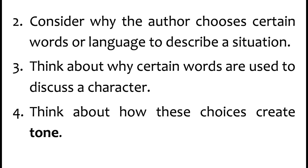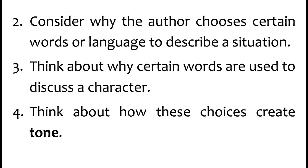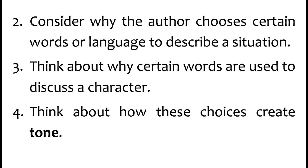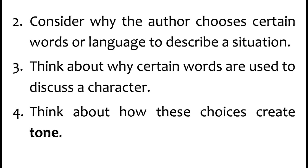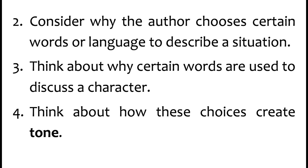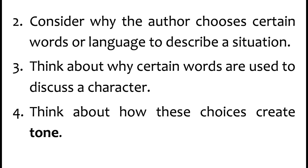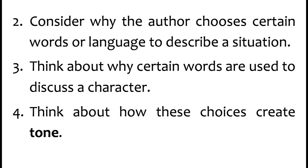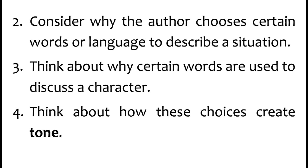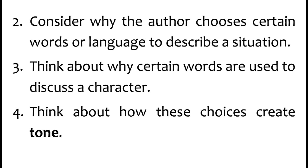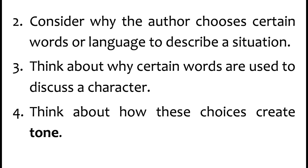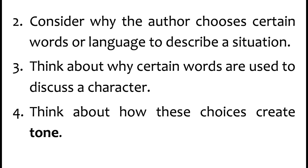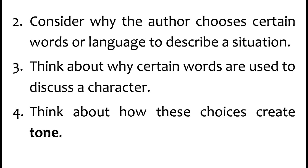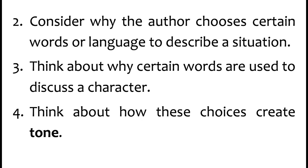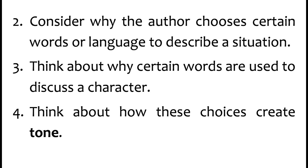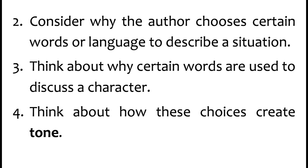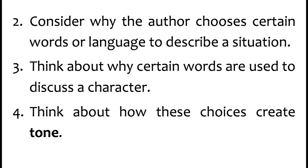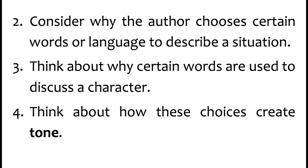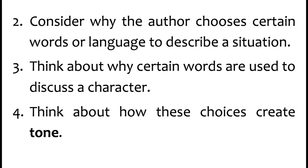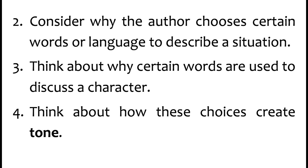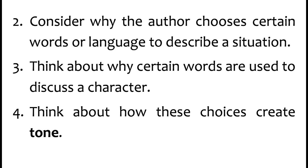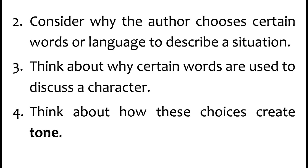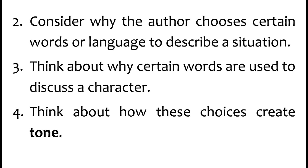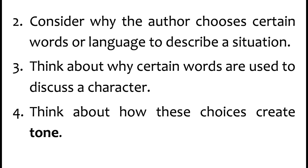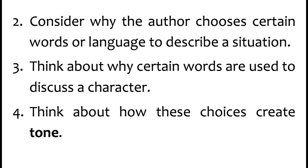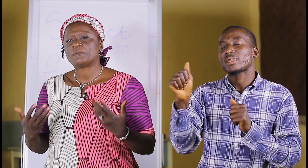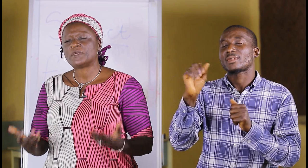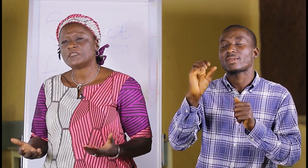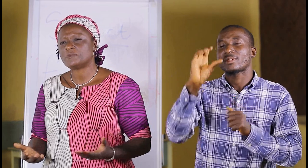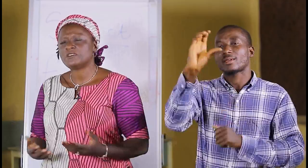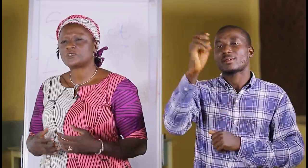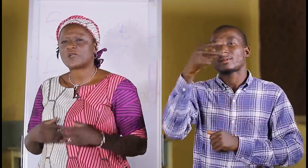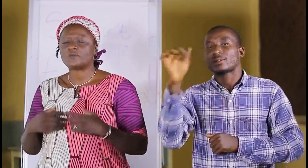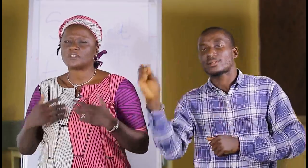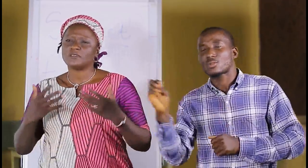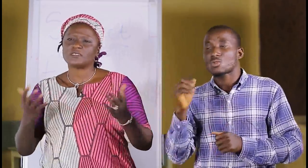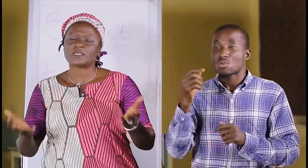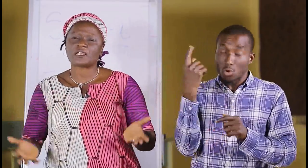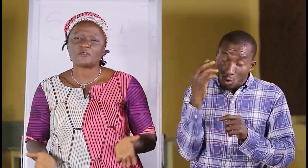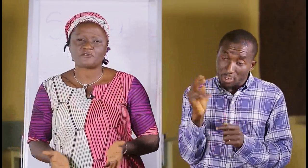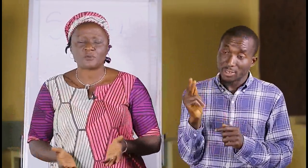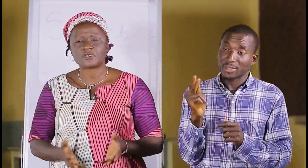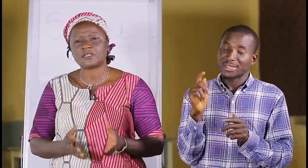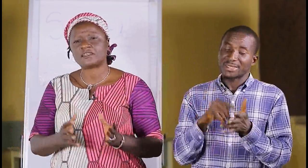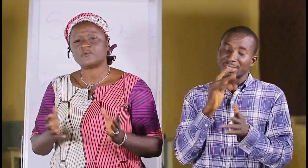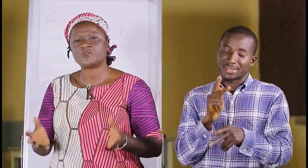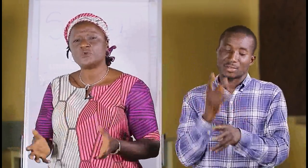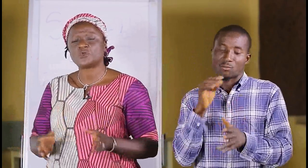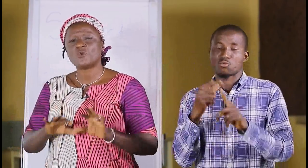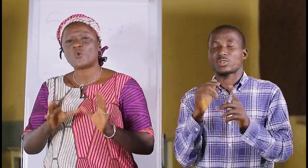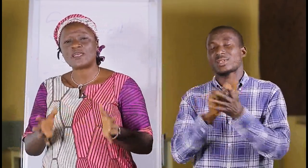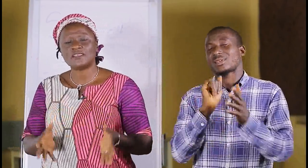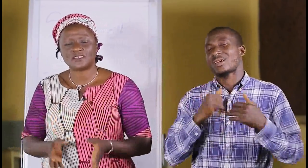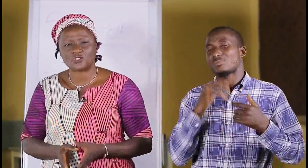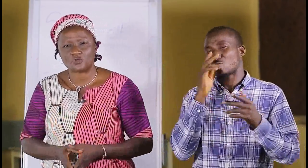certain words are used to discuss a character. Okay, Mercy is being described. These are the kind of words that have been